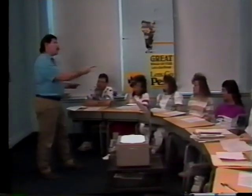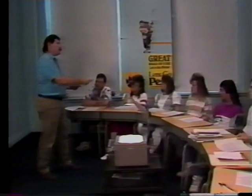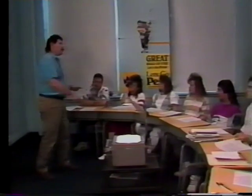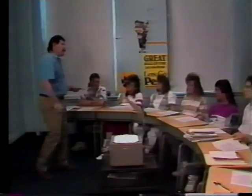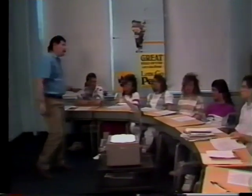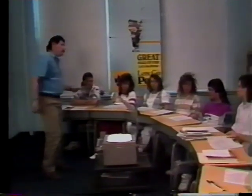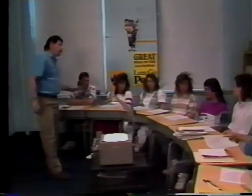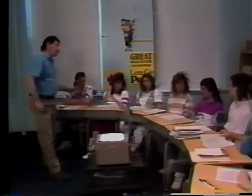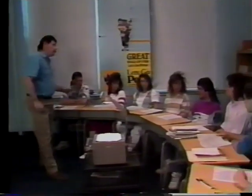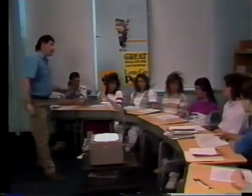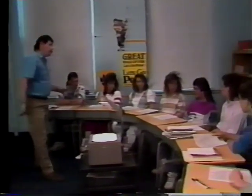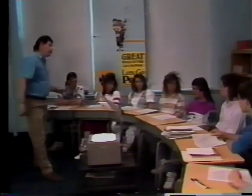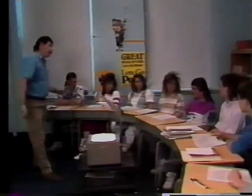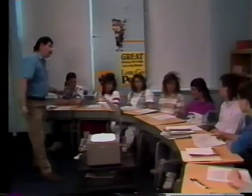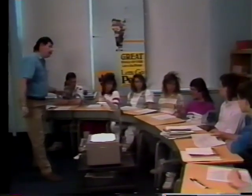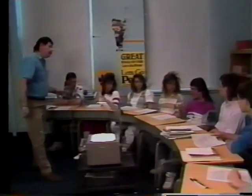to say?